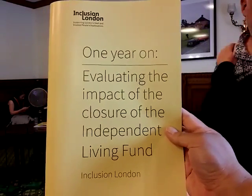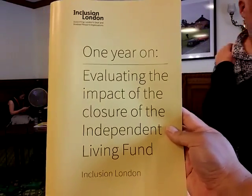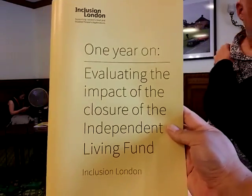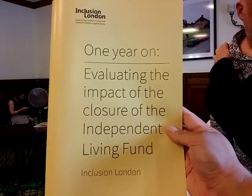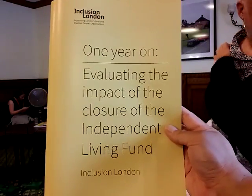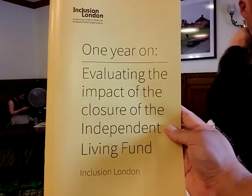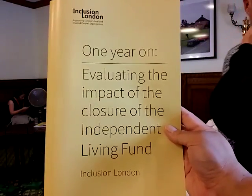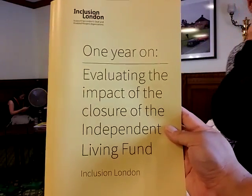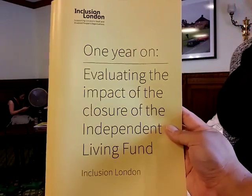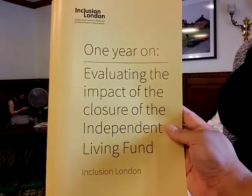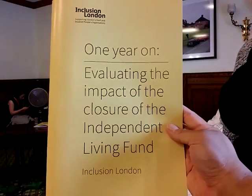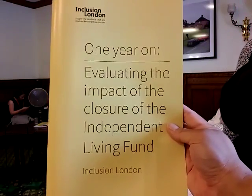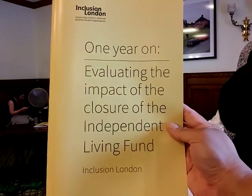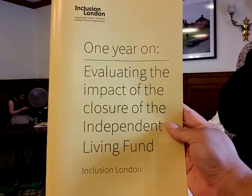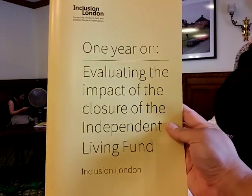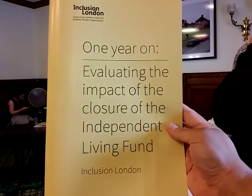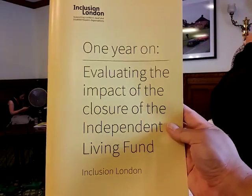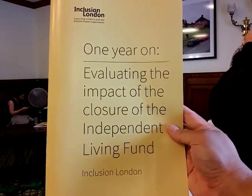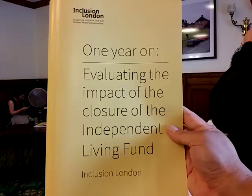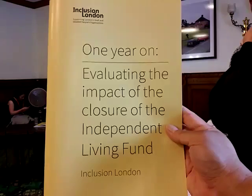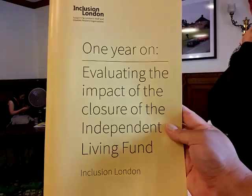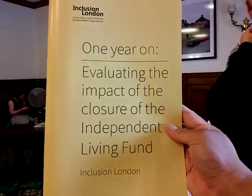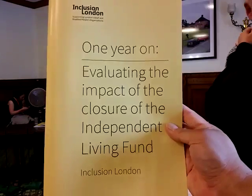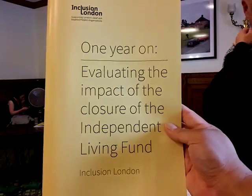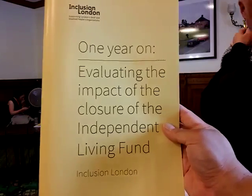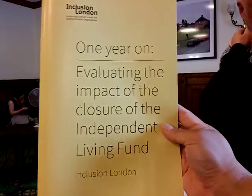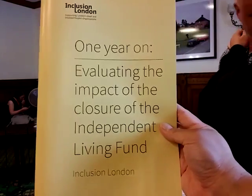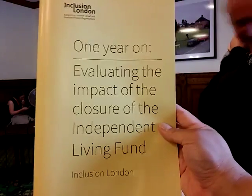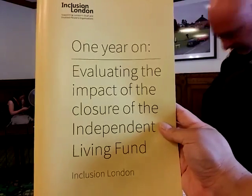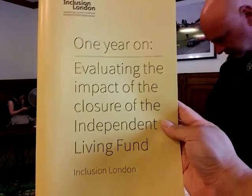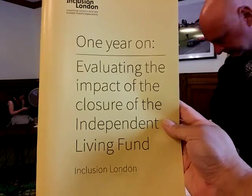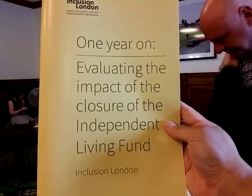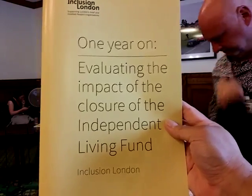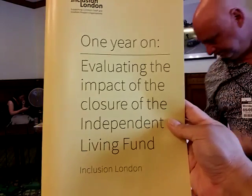anyway, hope to come back to you soon, but we'll see.